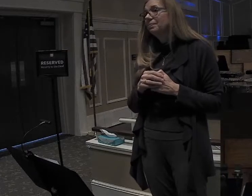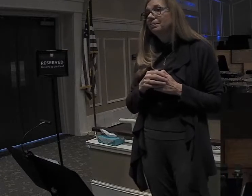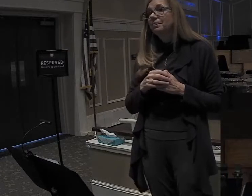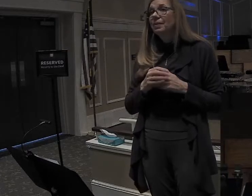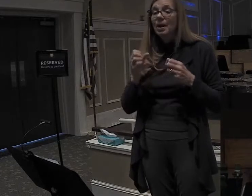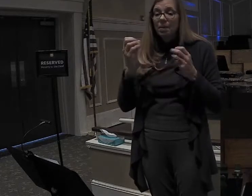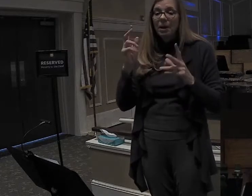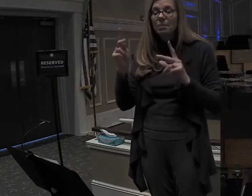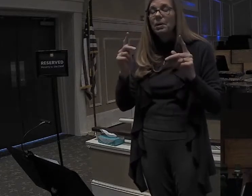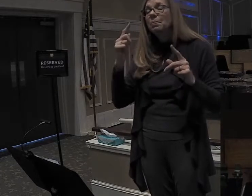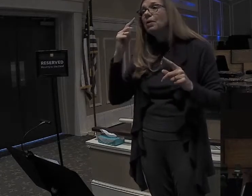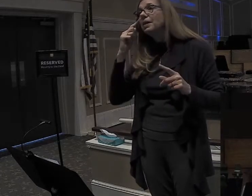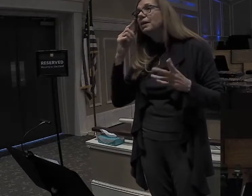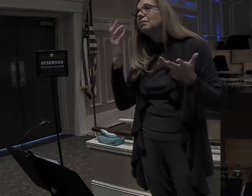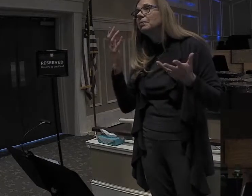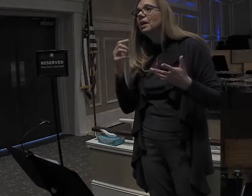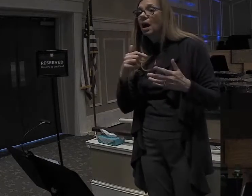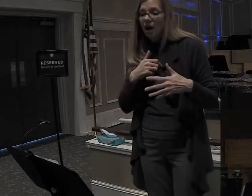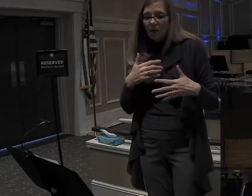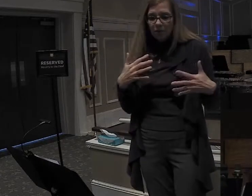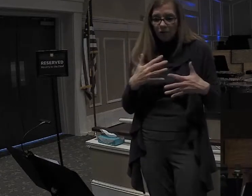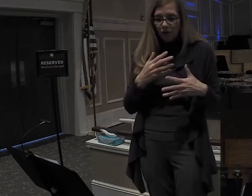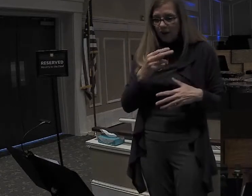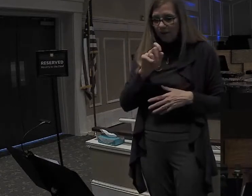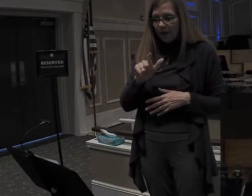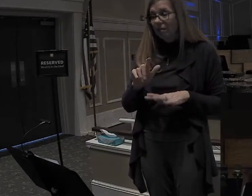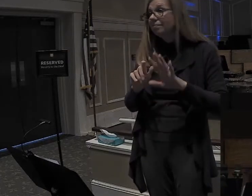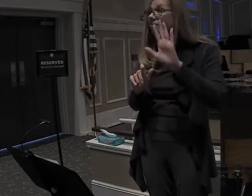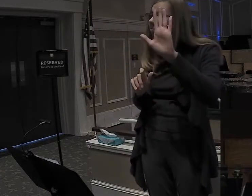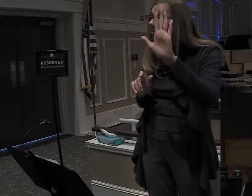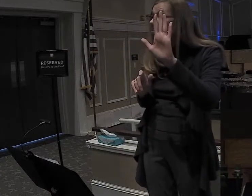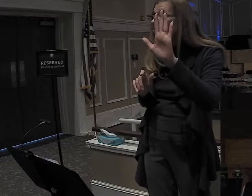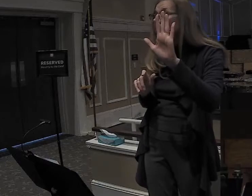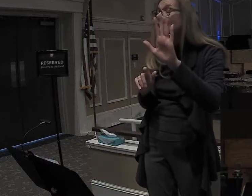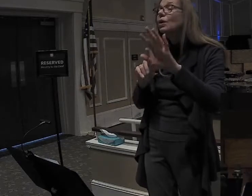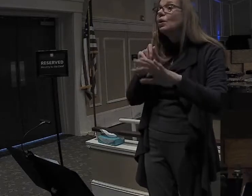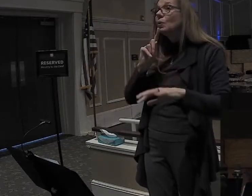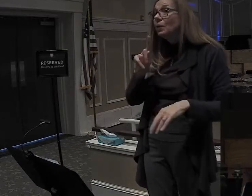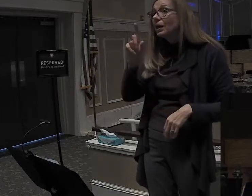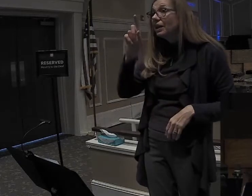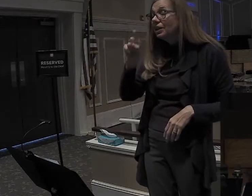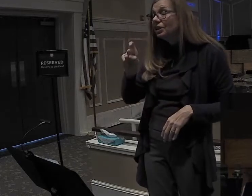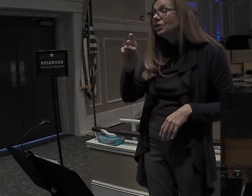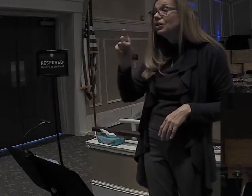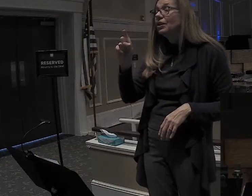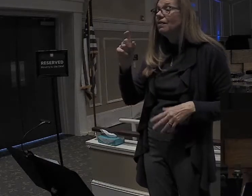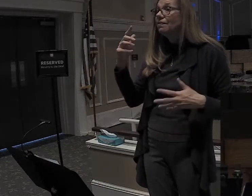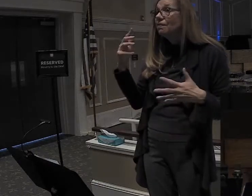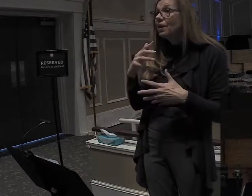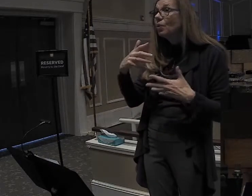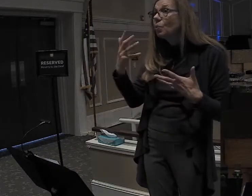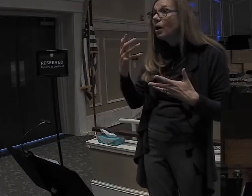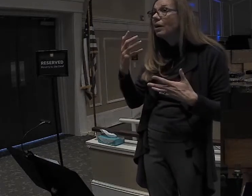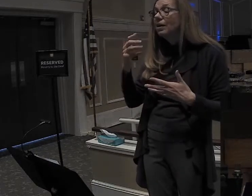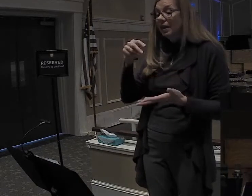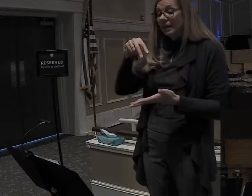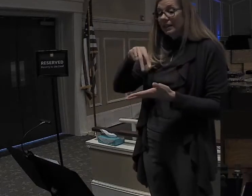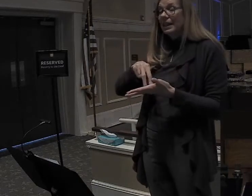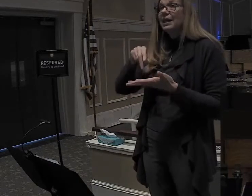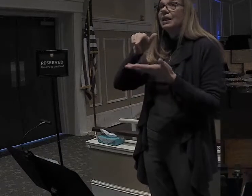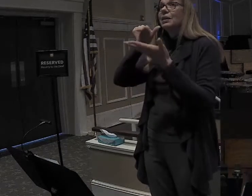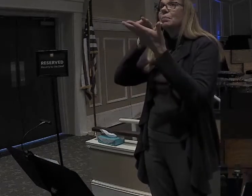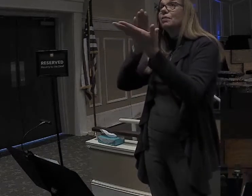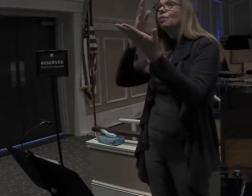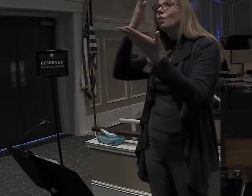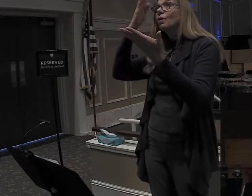A lot of people say, you know, I fear hell. Listen to me. What you really need to fear is standing